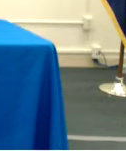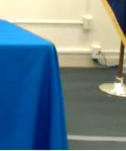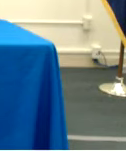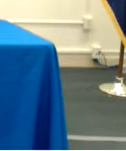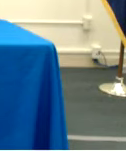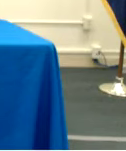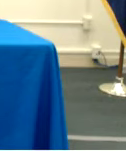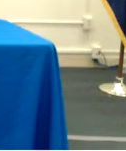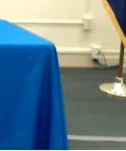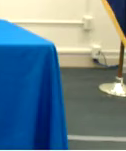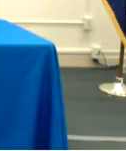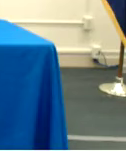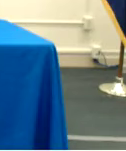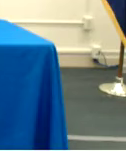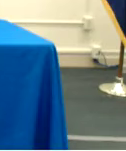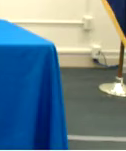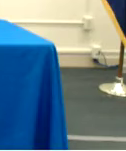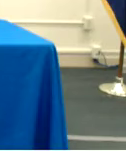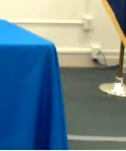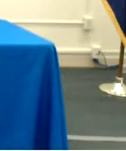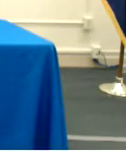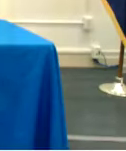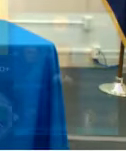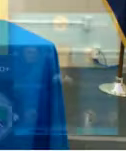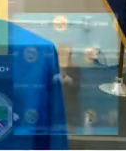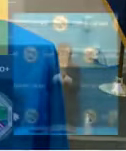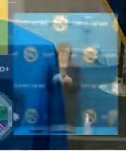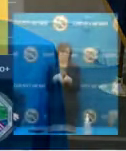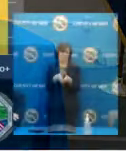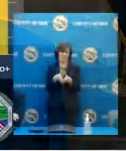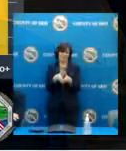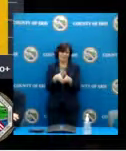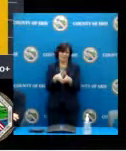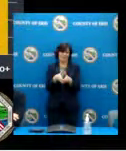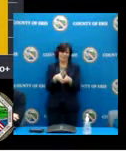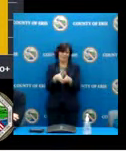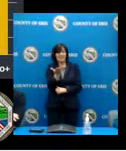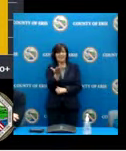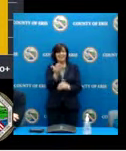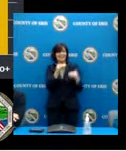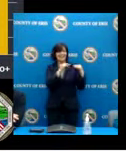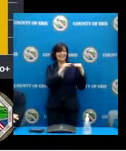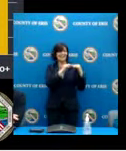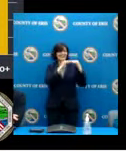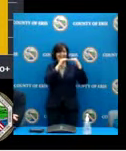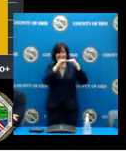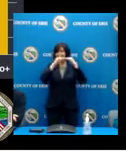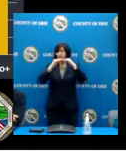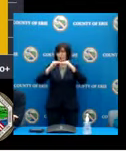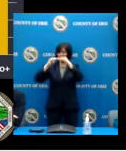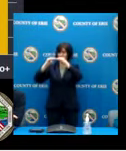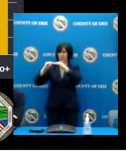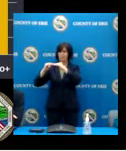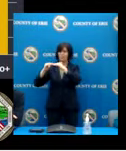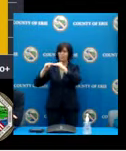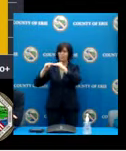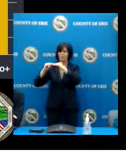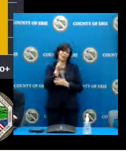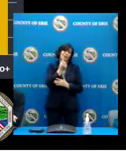pretty much all age groups in Erie County, who have had it. And you see it's fairly equal when you talk about 12%